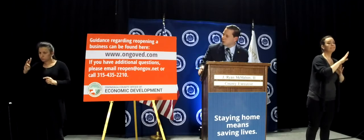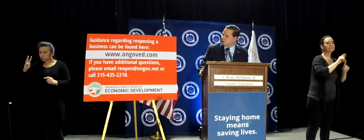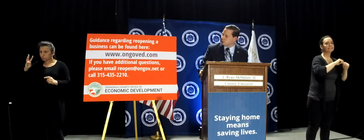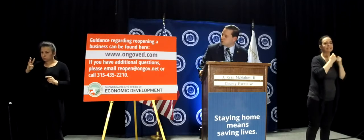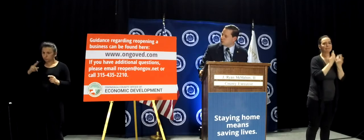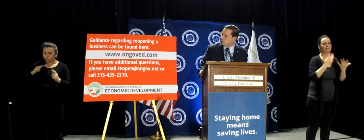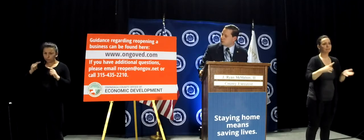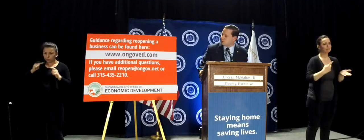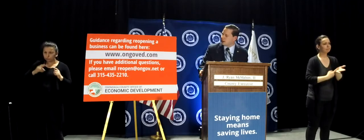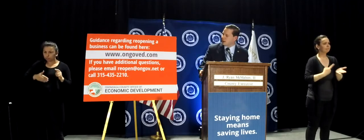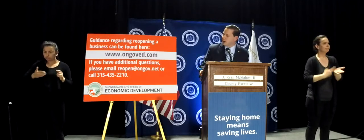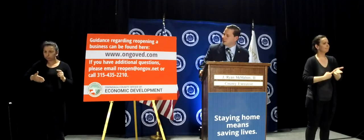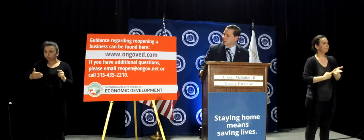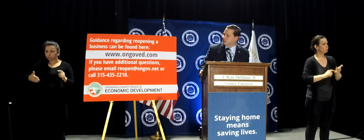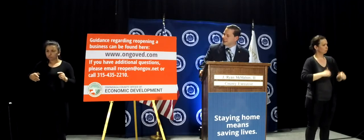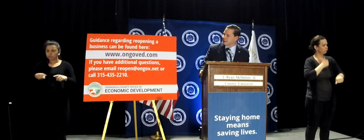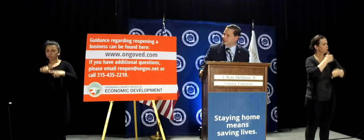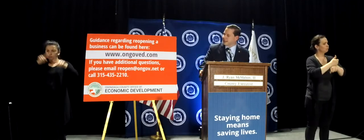poster here,